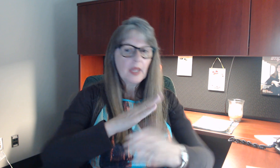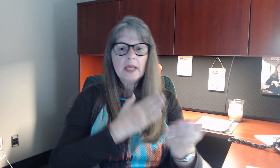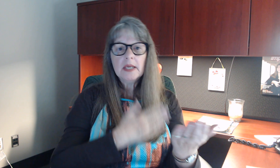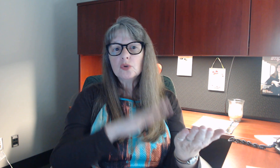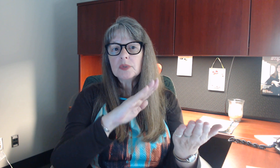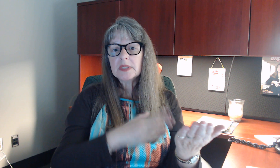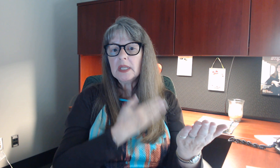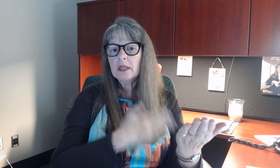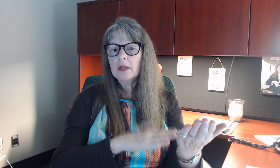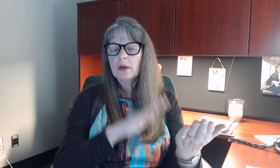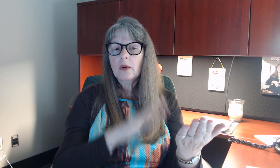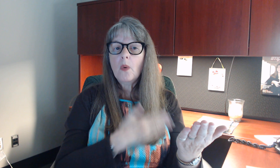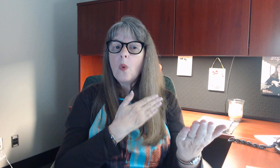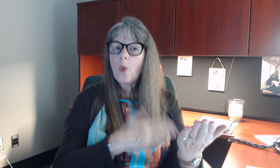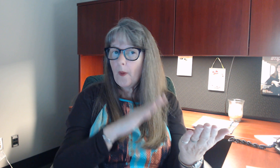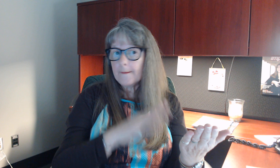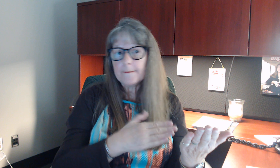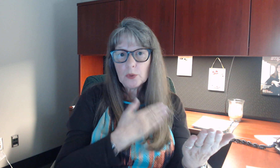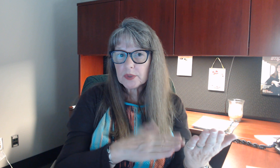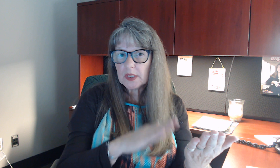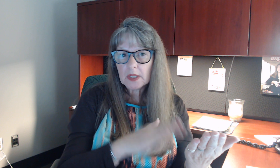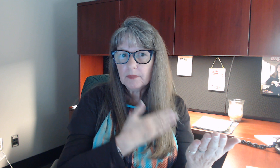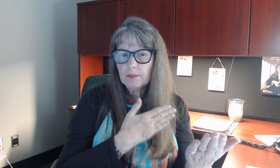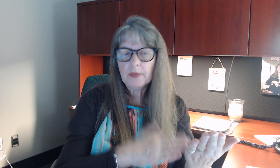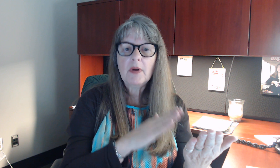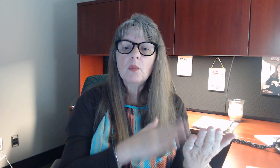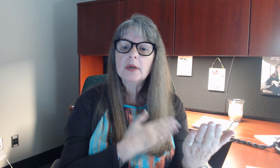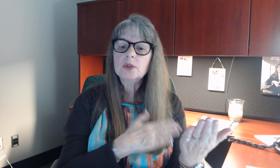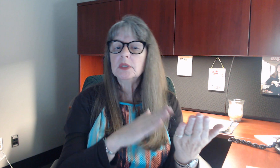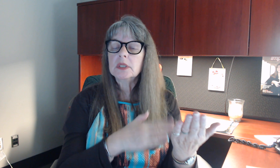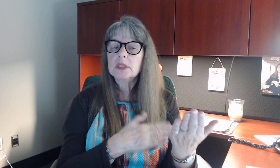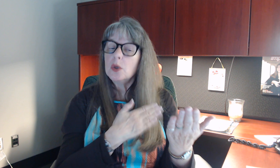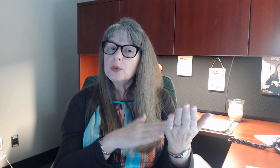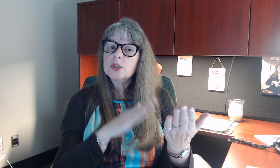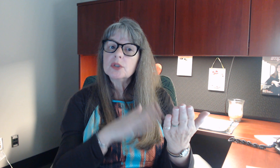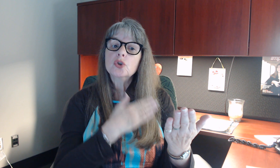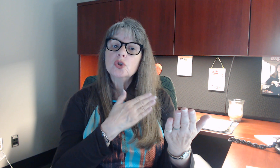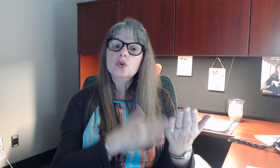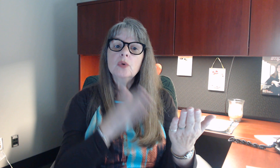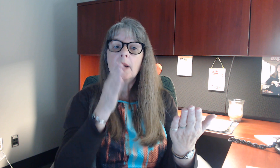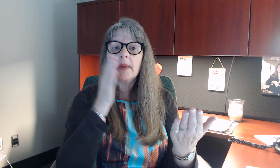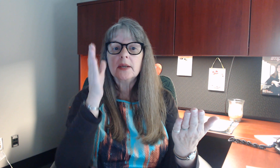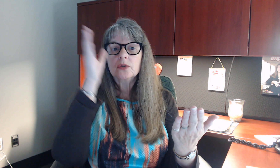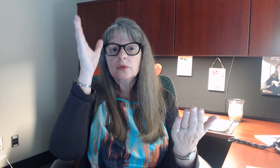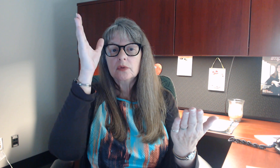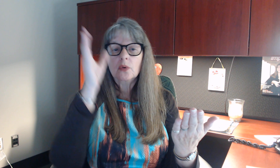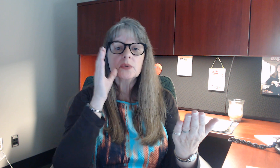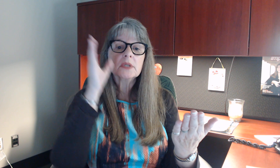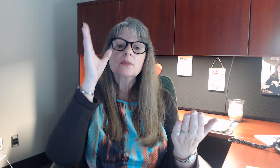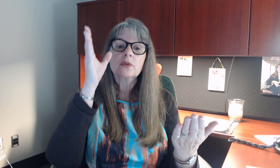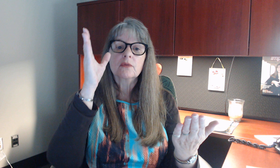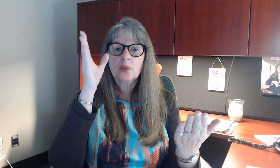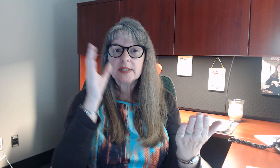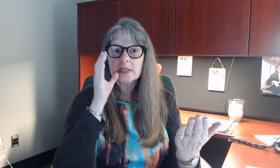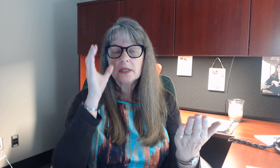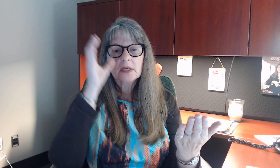To sing or music. If I want to distinguish the two, I might do, with your voice,